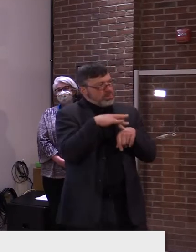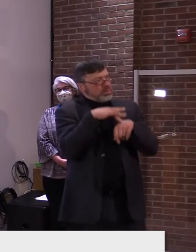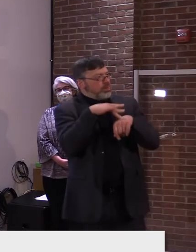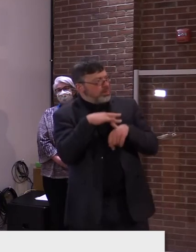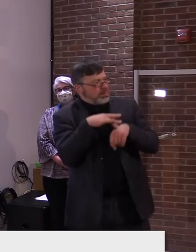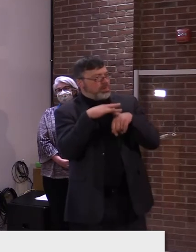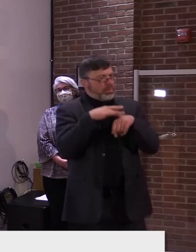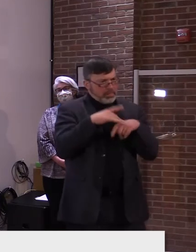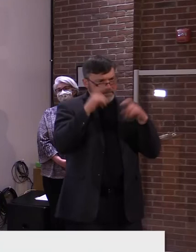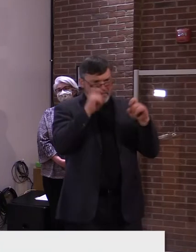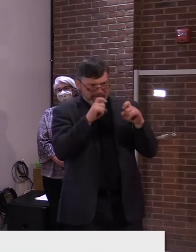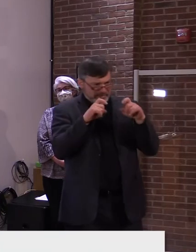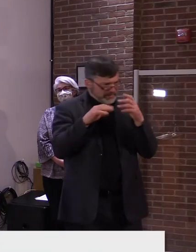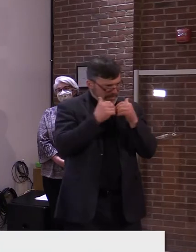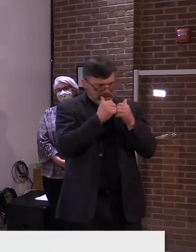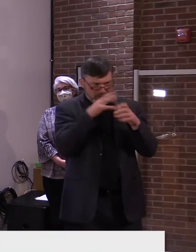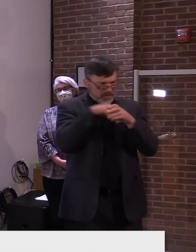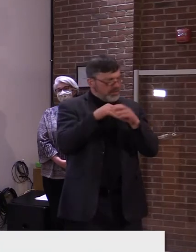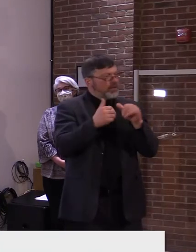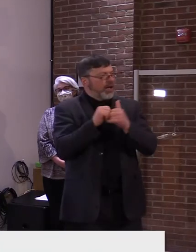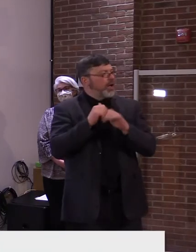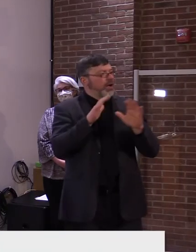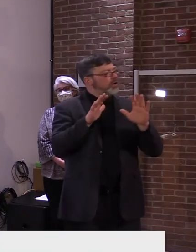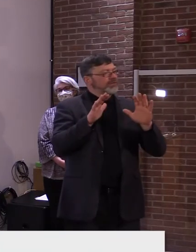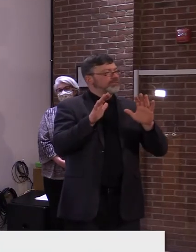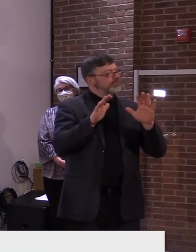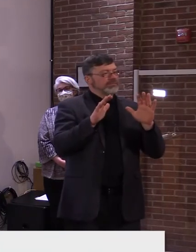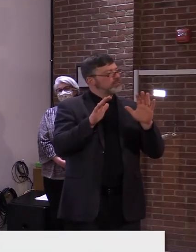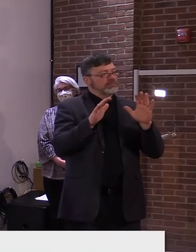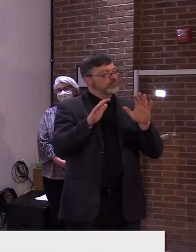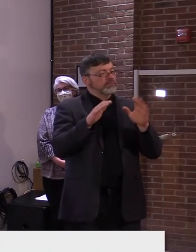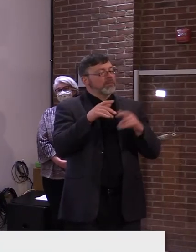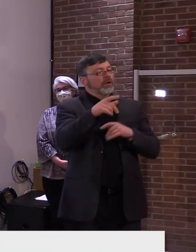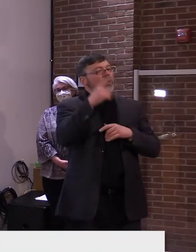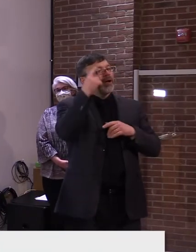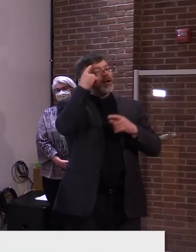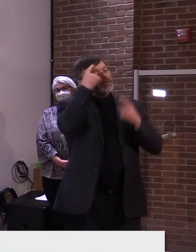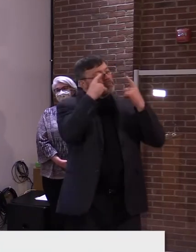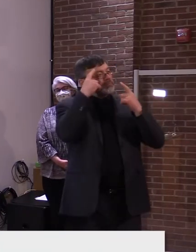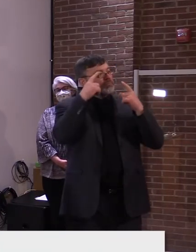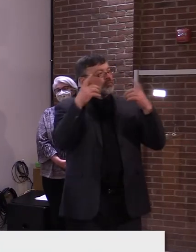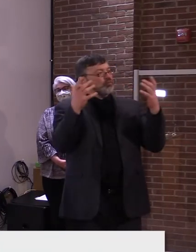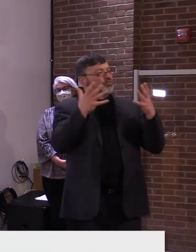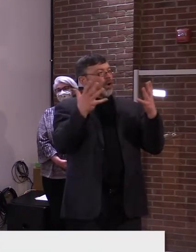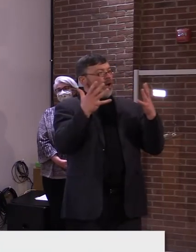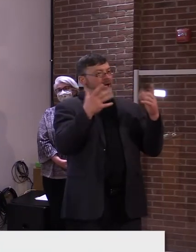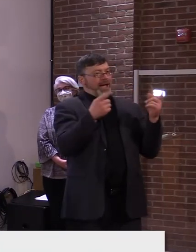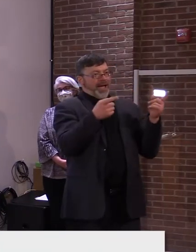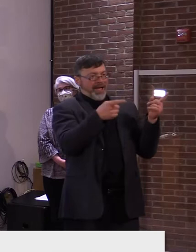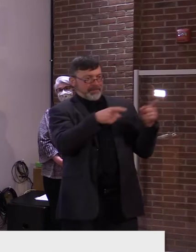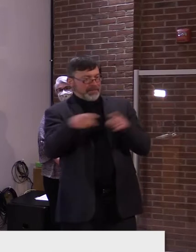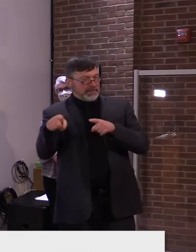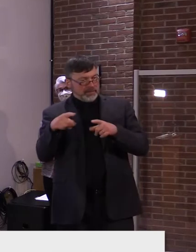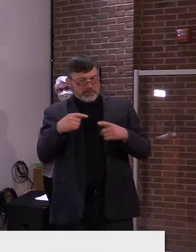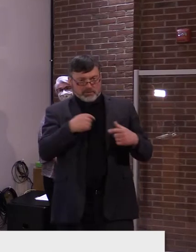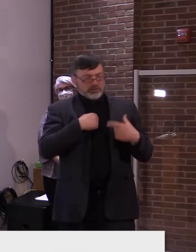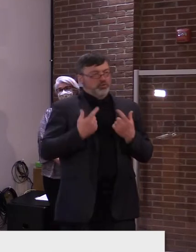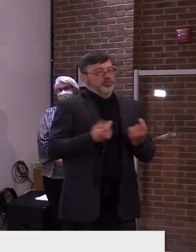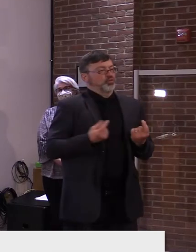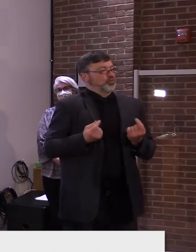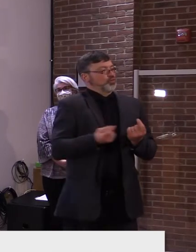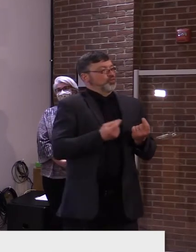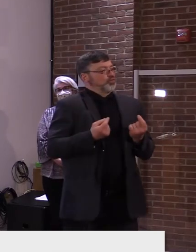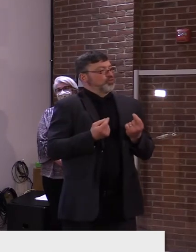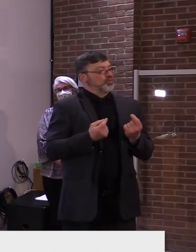on what's going to happen in terms of our daily lives, our daily behaviors, our mitigation strategies, et